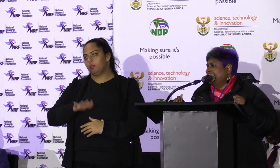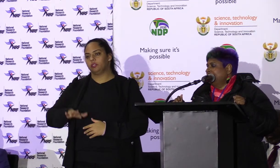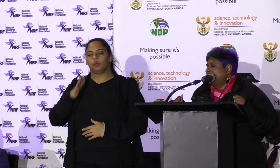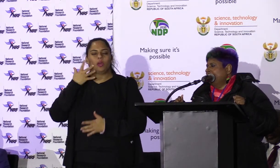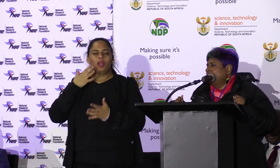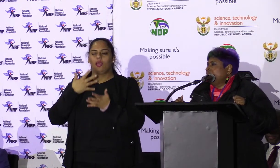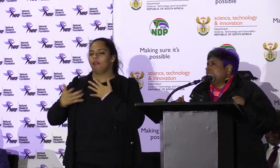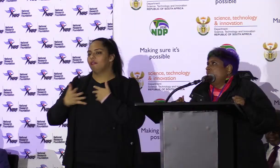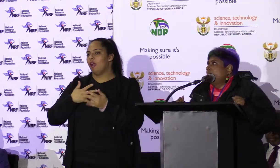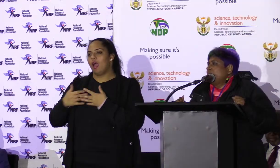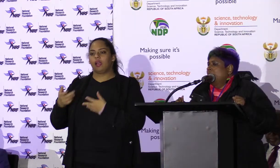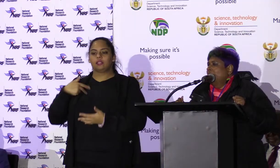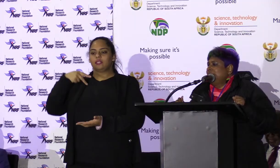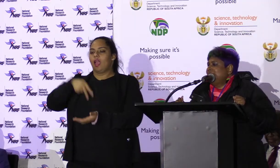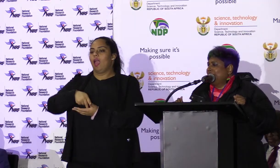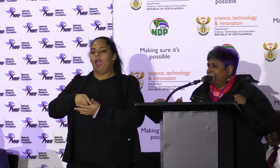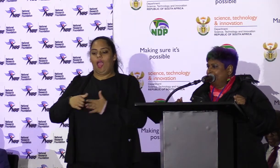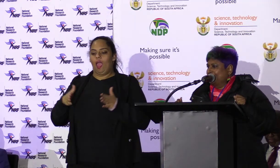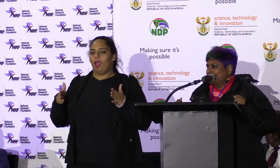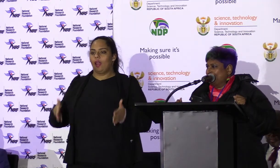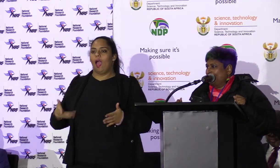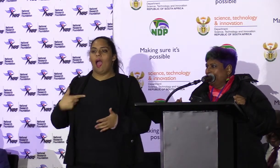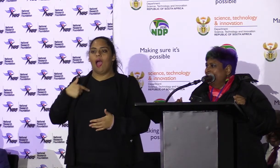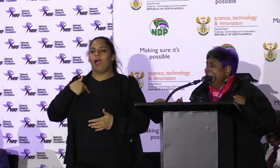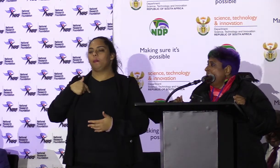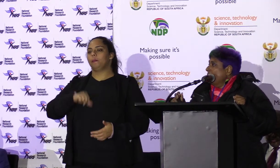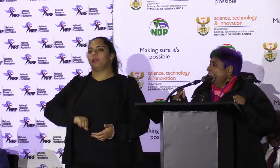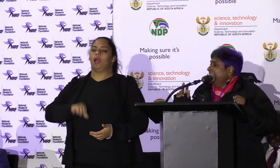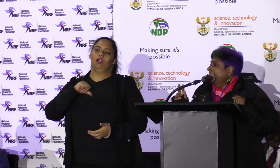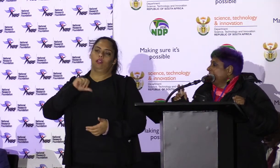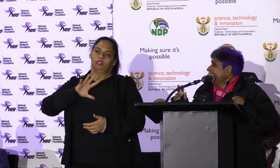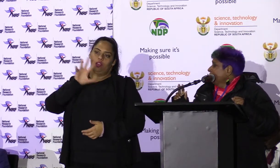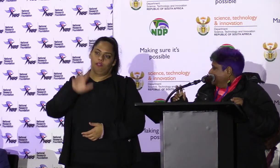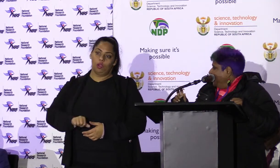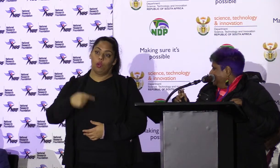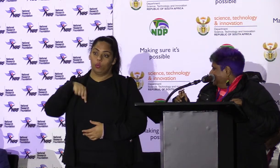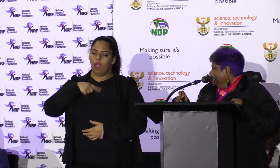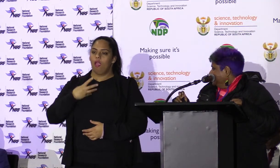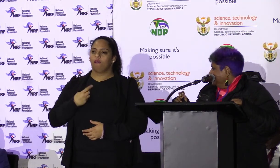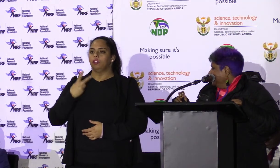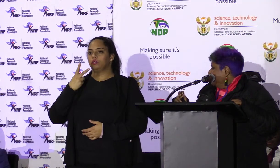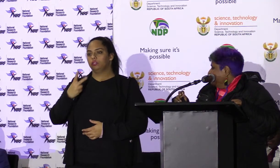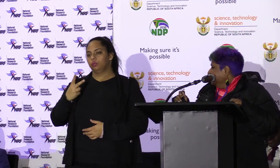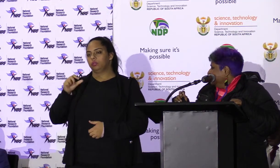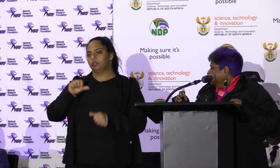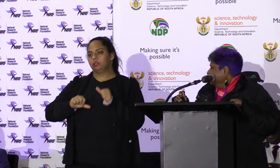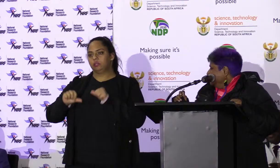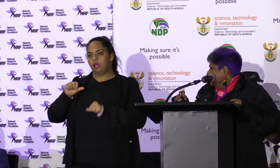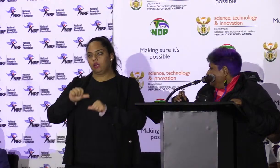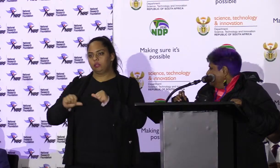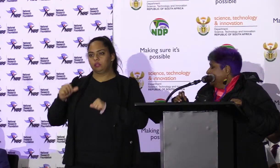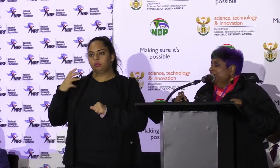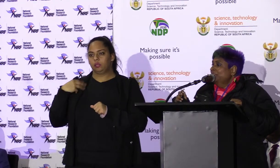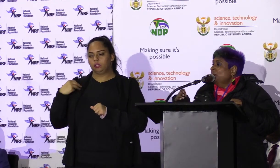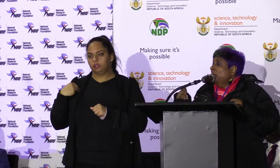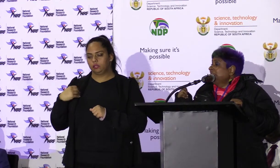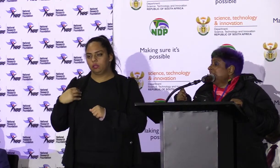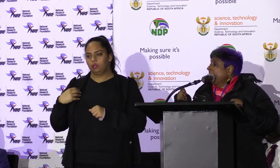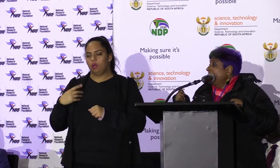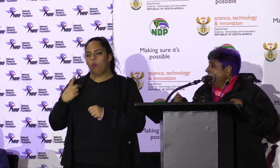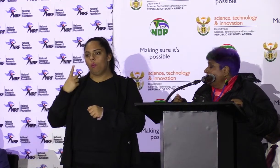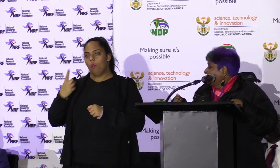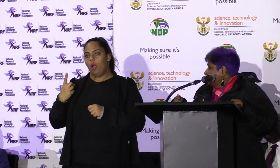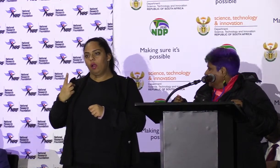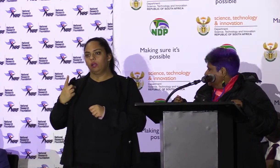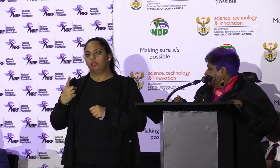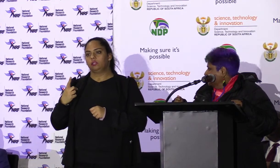on a stage, I feel so proudly South African. We have two sciences, Minister and DM. The one